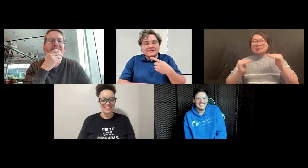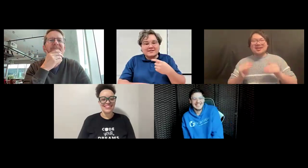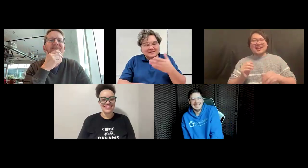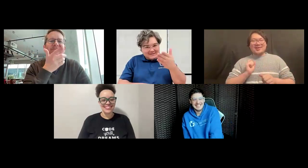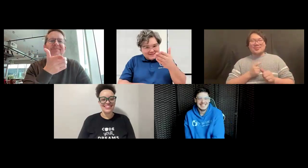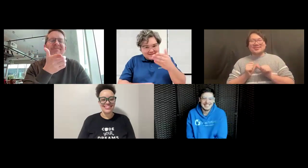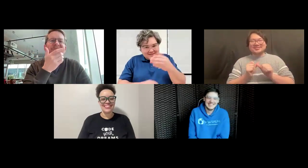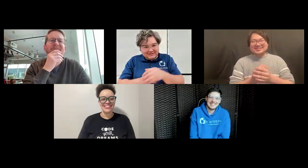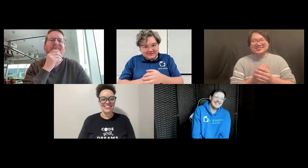too.